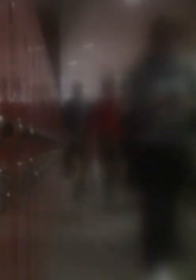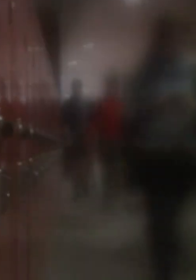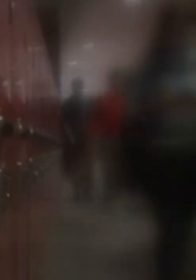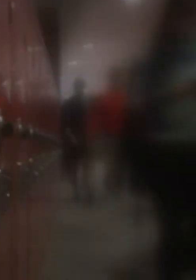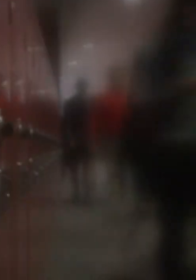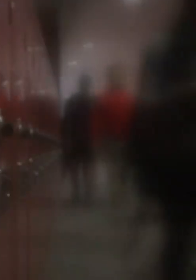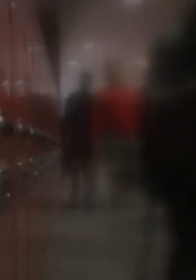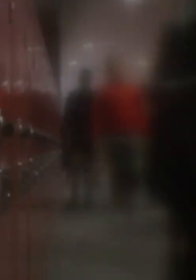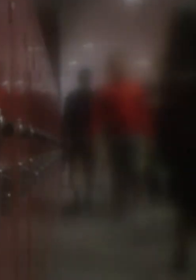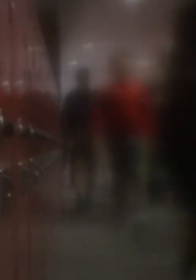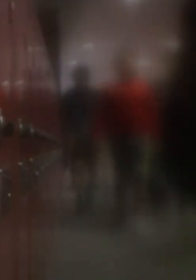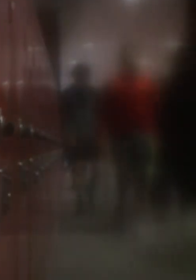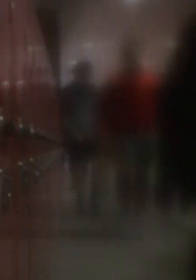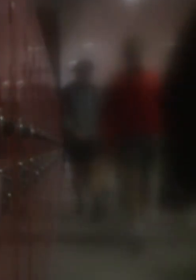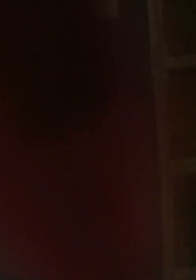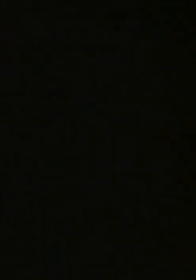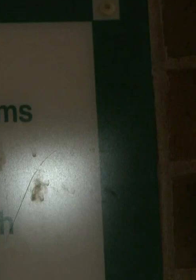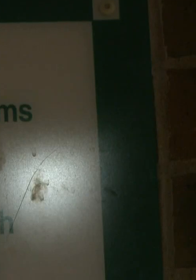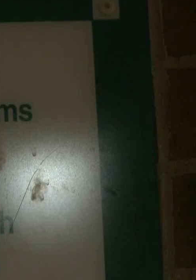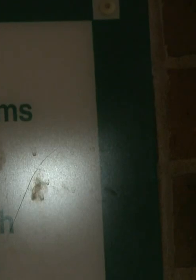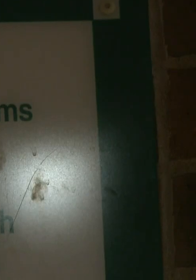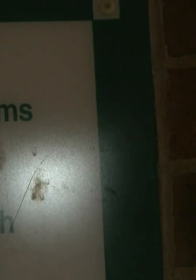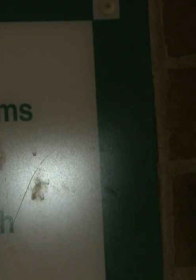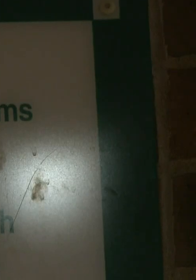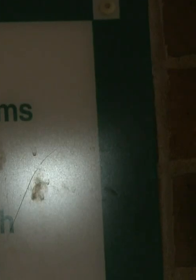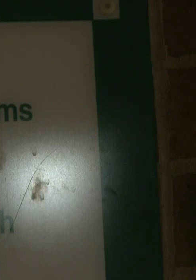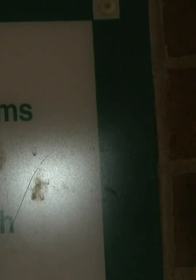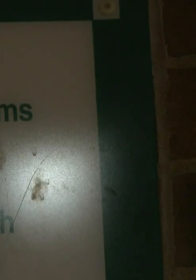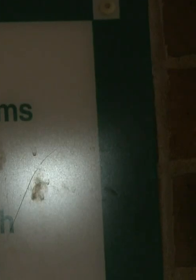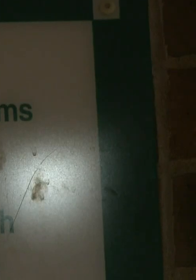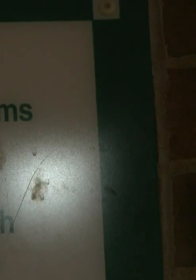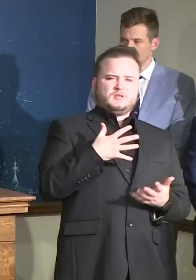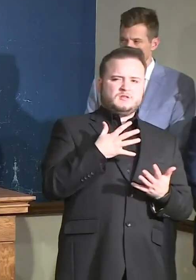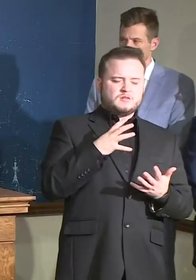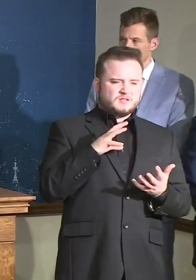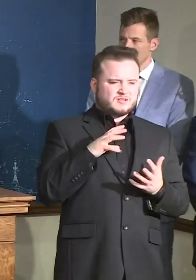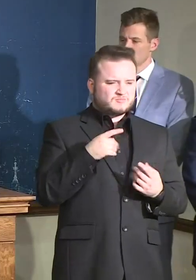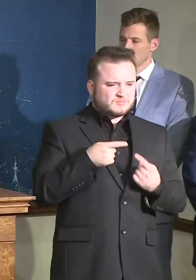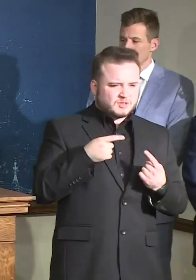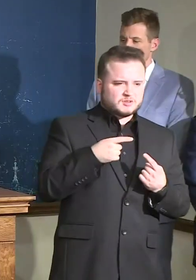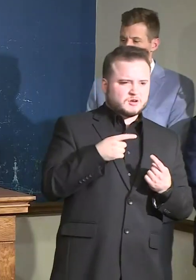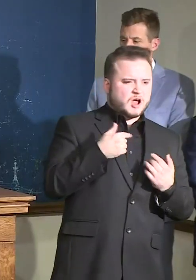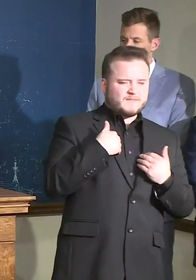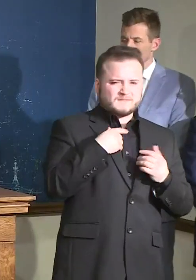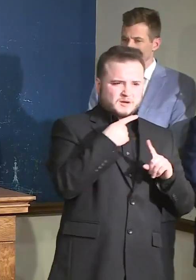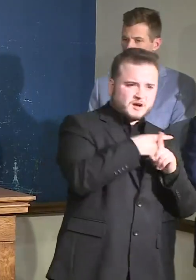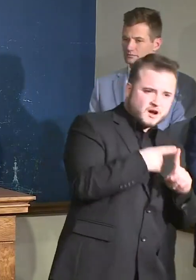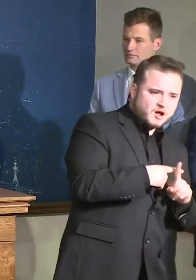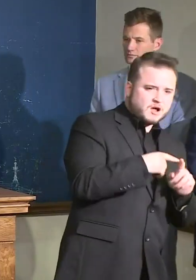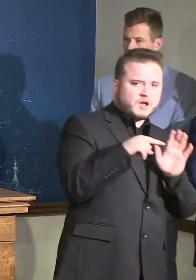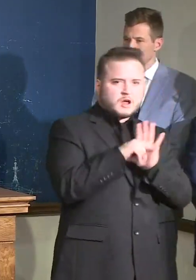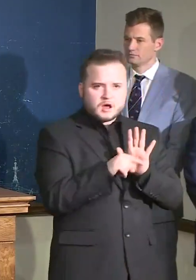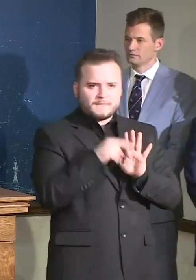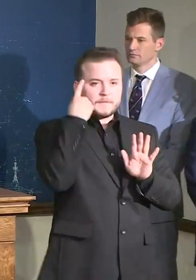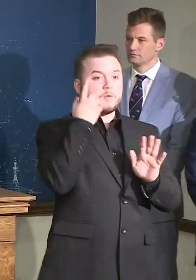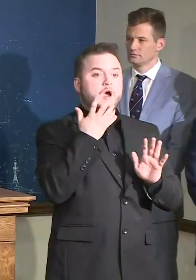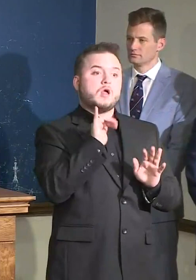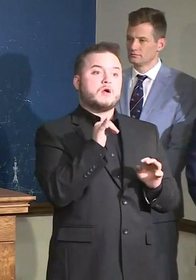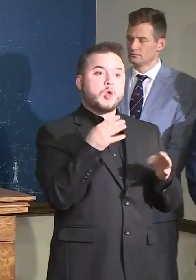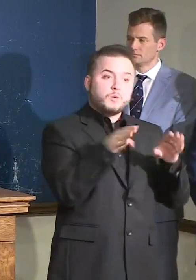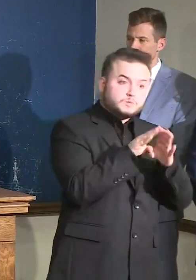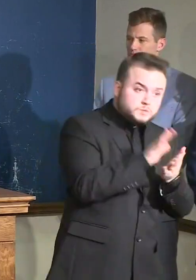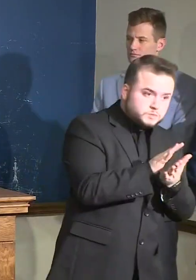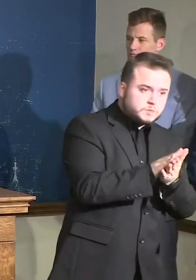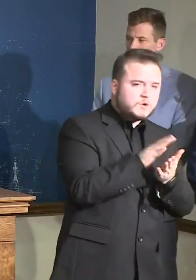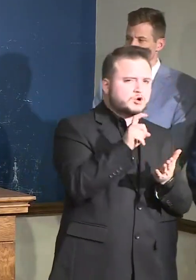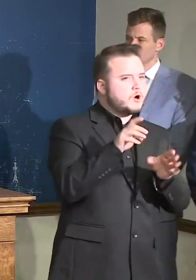among all the questions, this one weighs heavy on Governor Walz's heart. Close schools don't go close. Close schools don't go close. Close schools. I